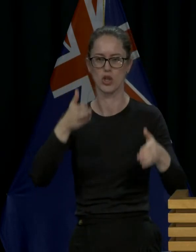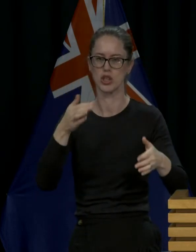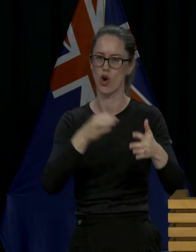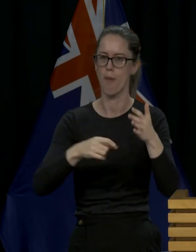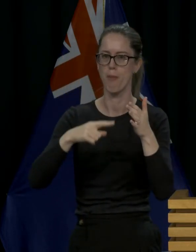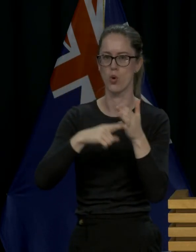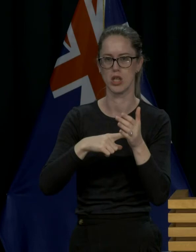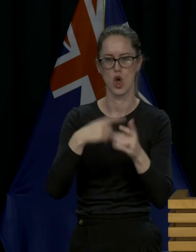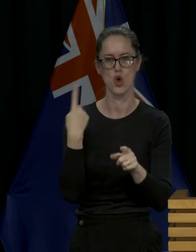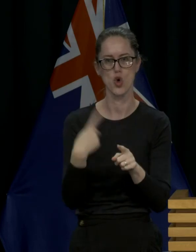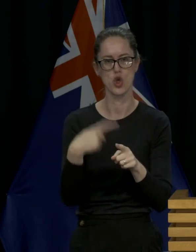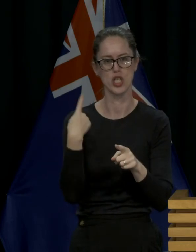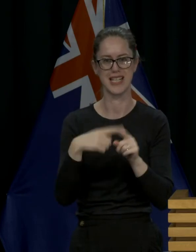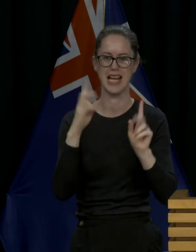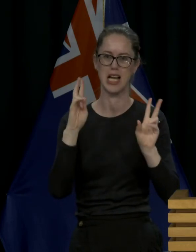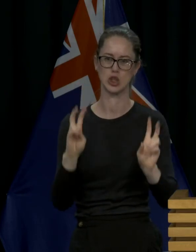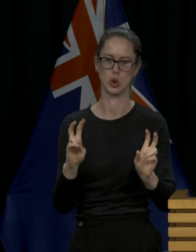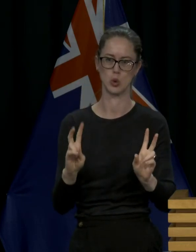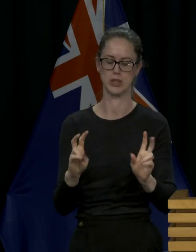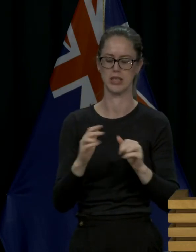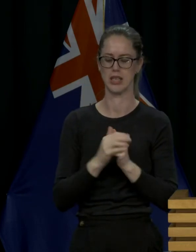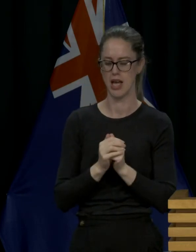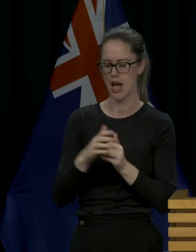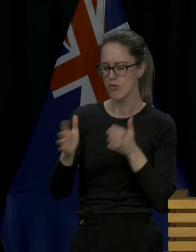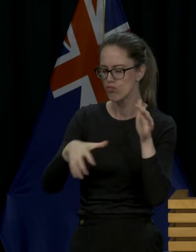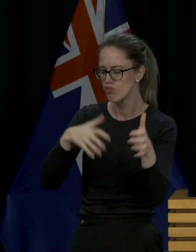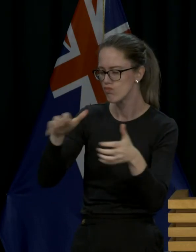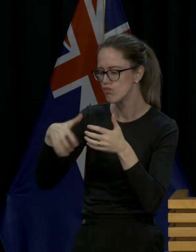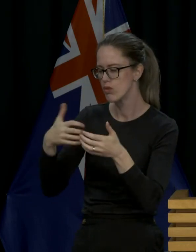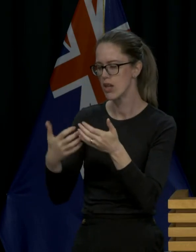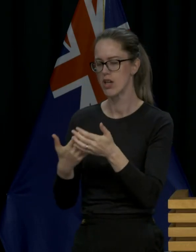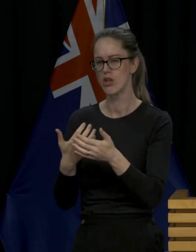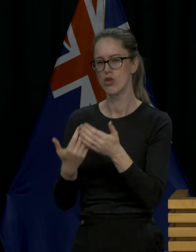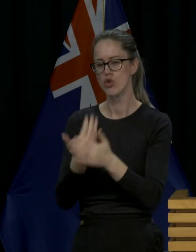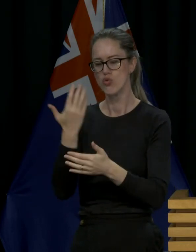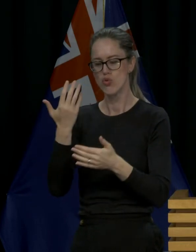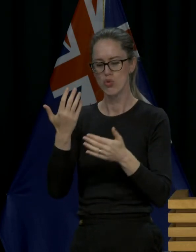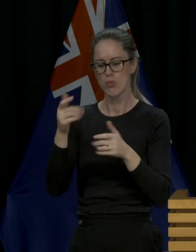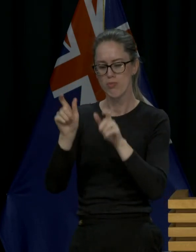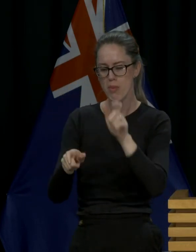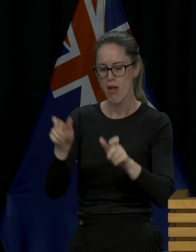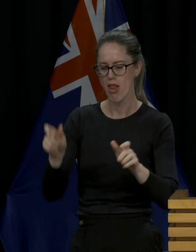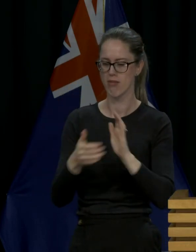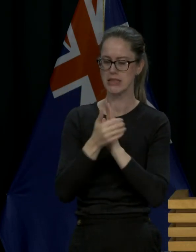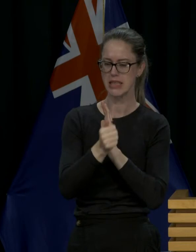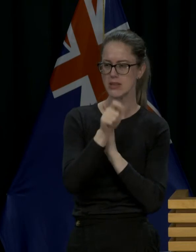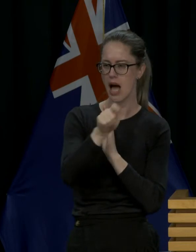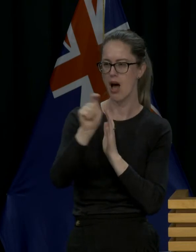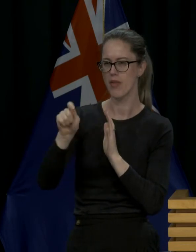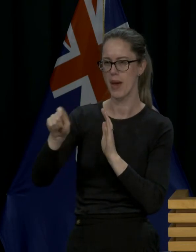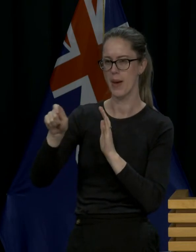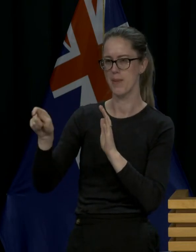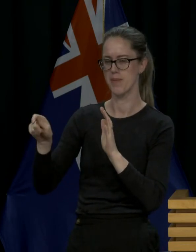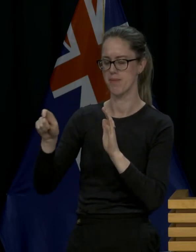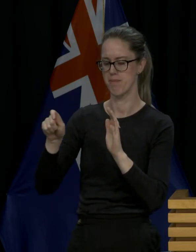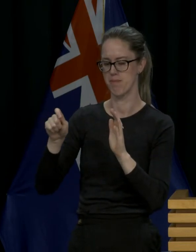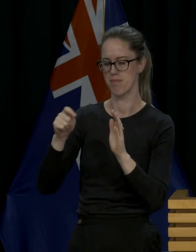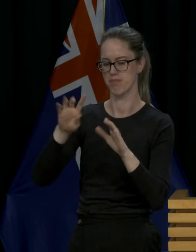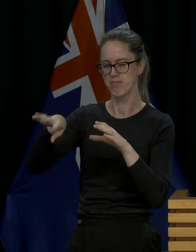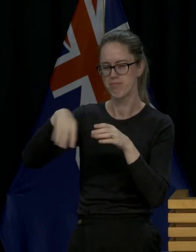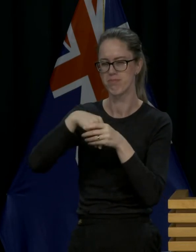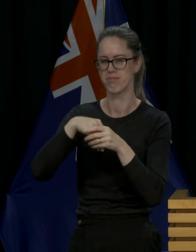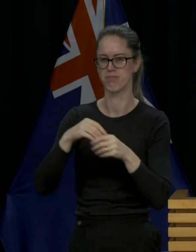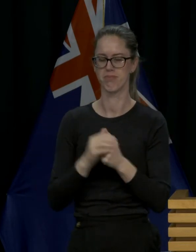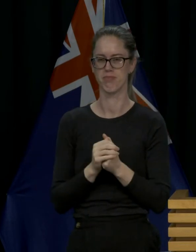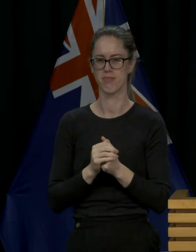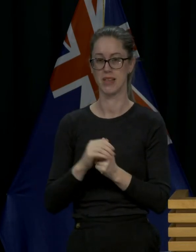issues facing our country, while bringing forward and rewarding and acknowledging the talent that exists in our caucus. There